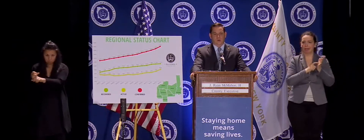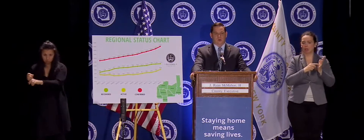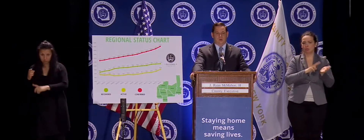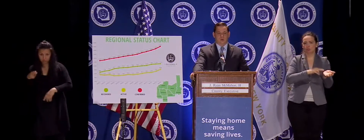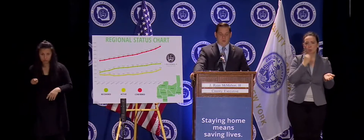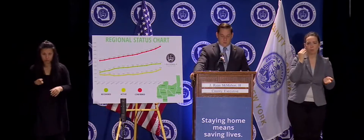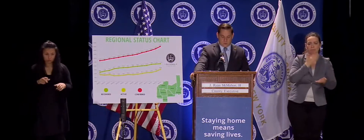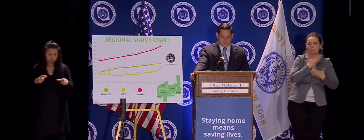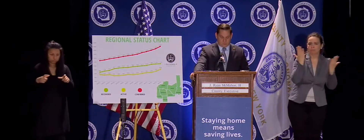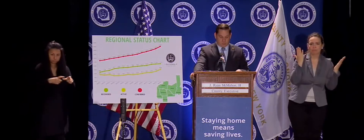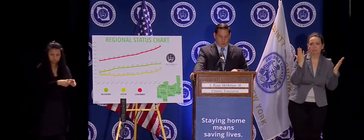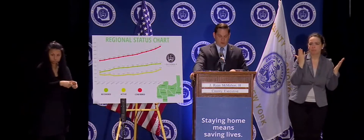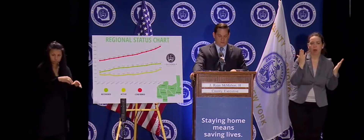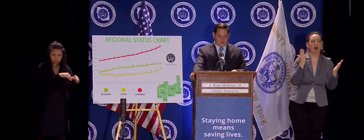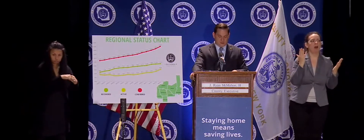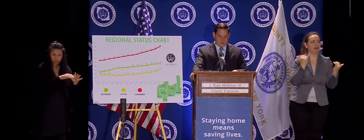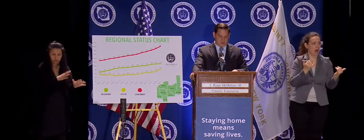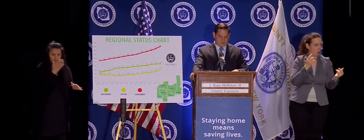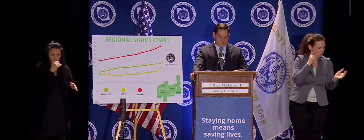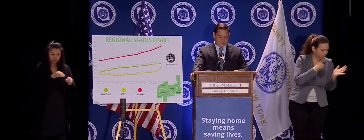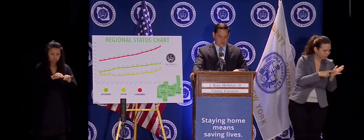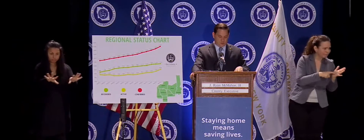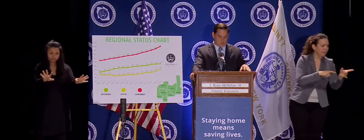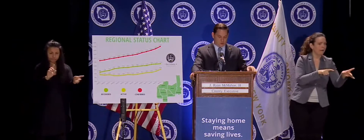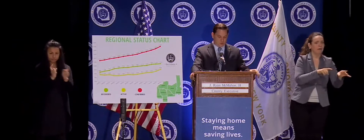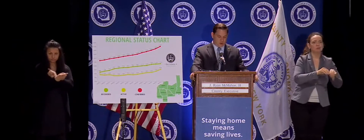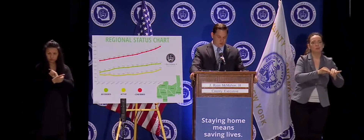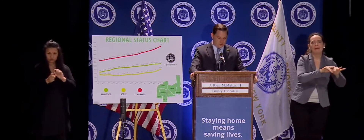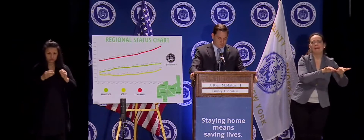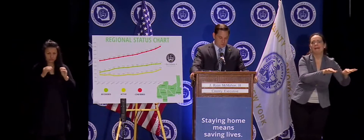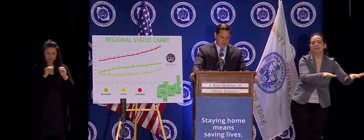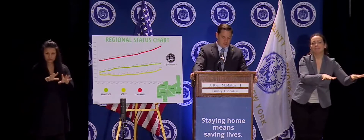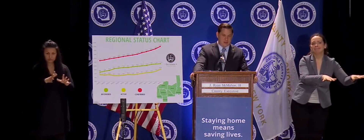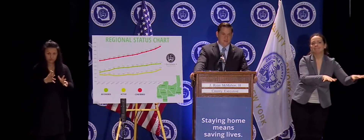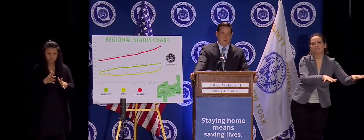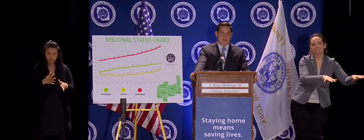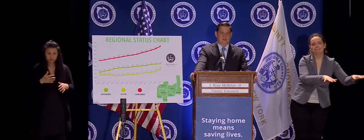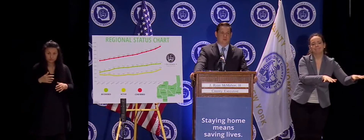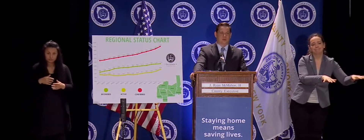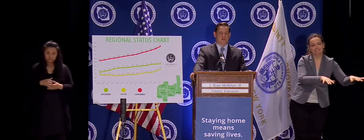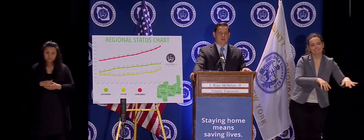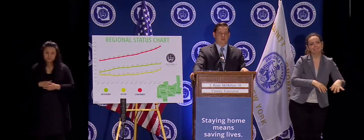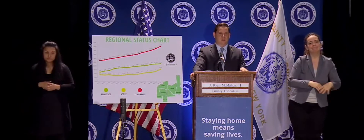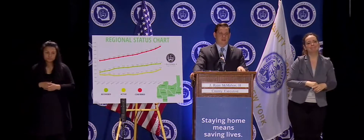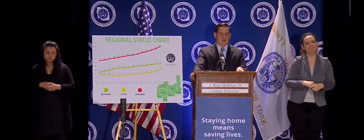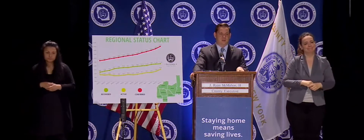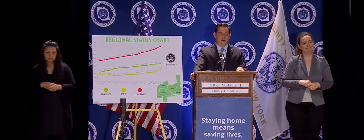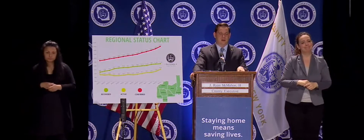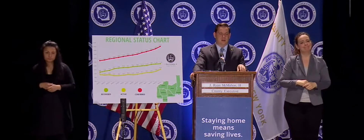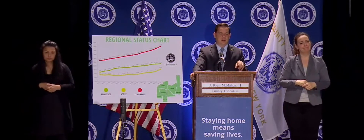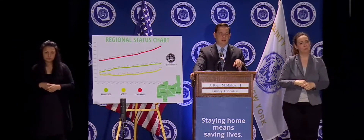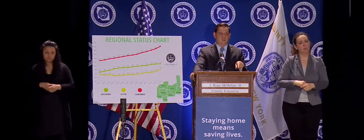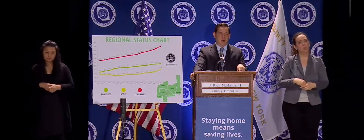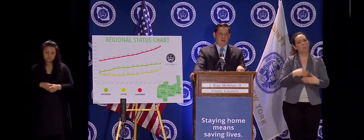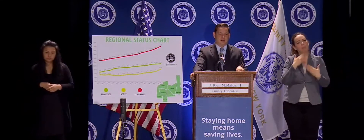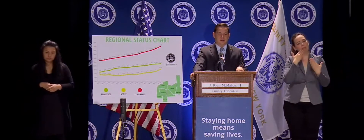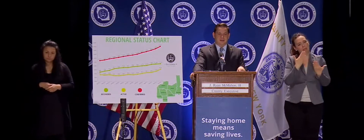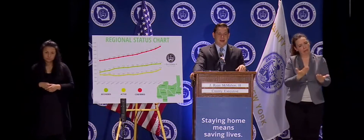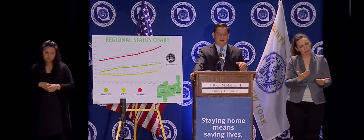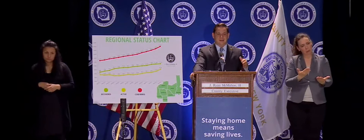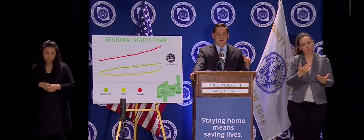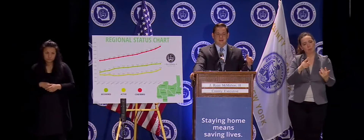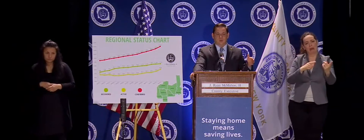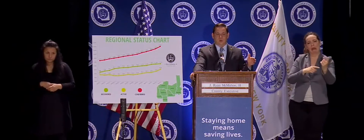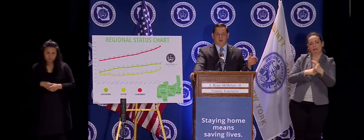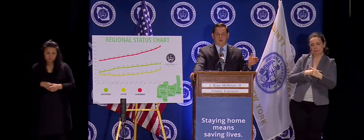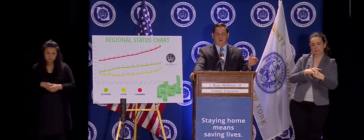So the point of this is, to your original question, I'm glad you asked it the way you did so I could talk about it, but